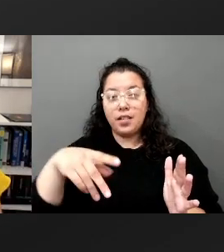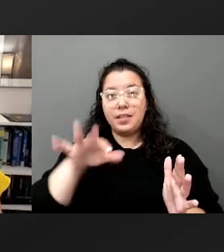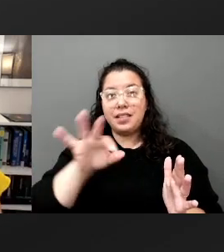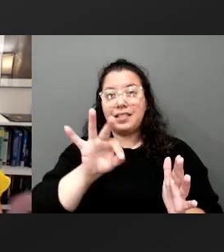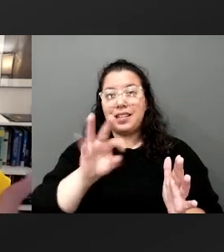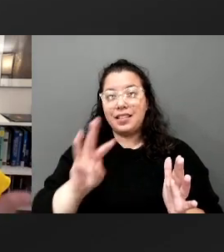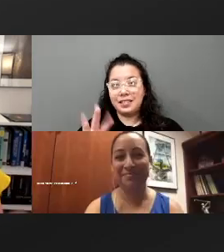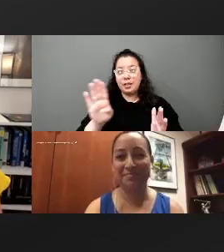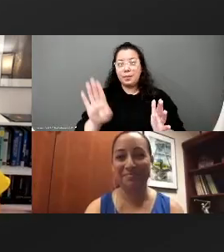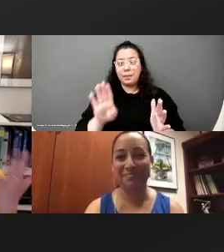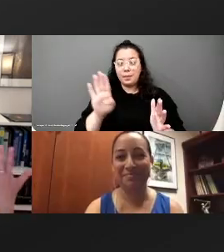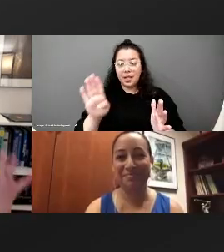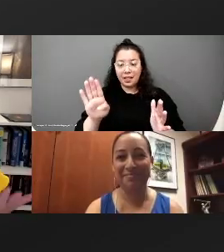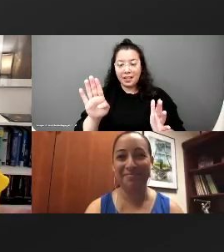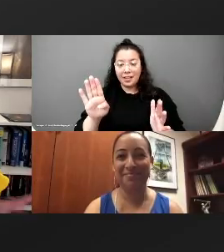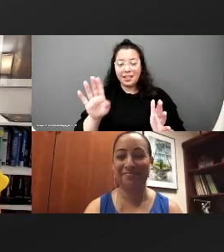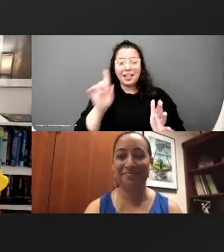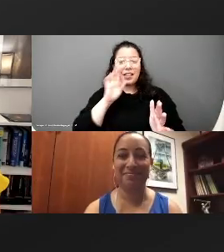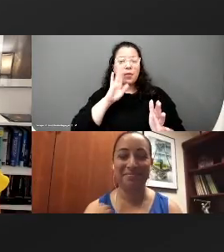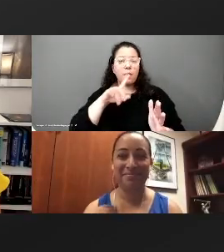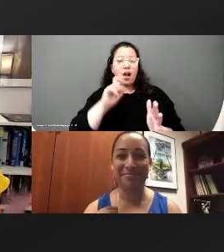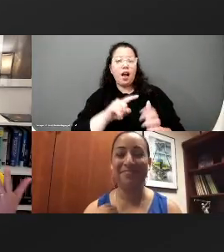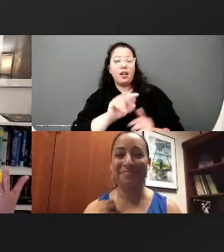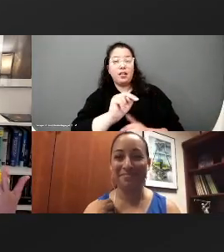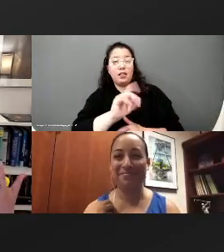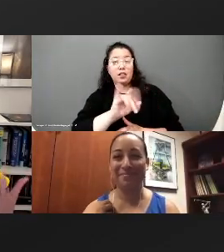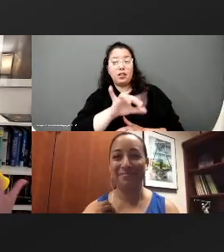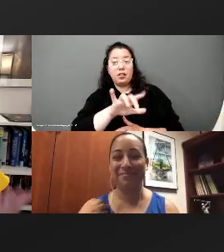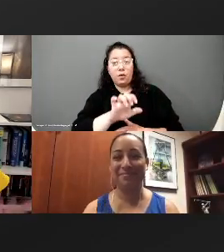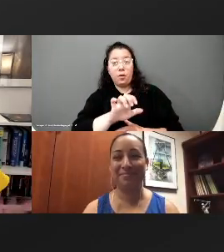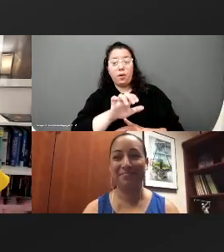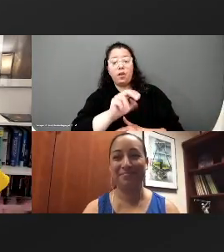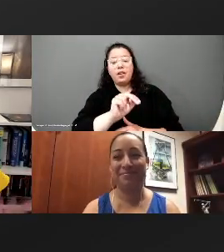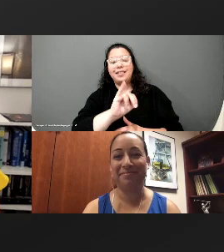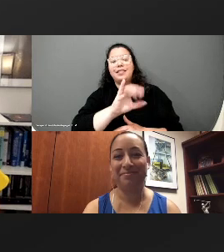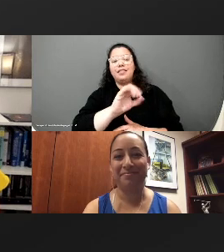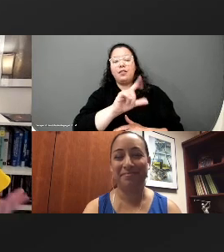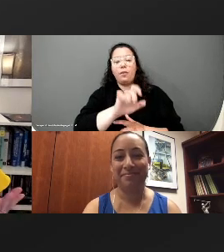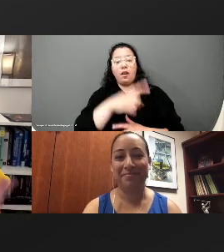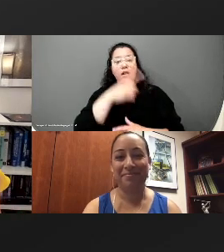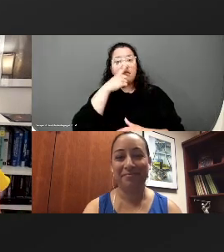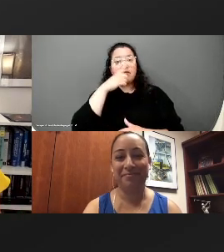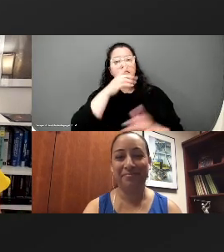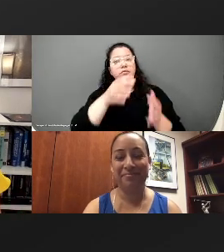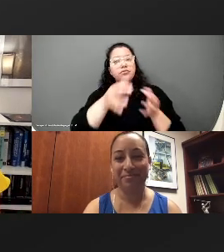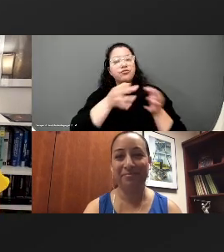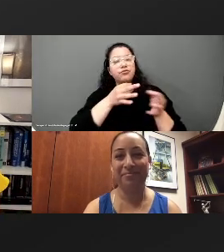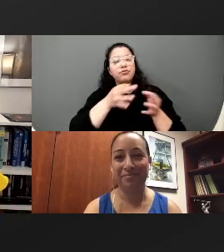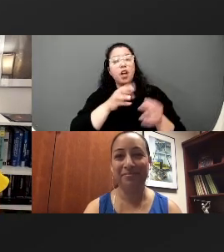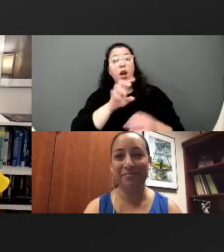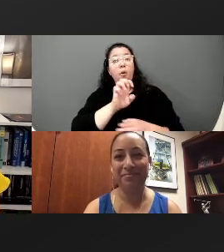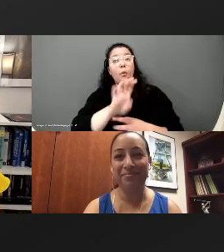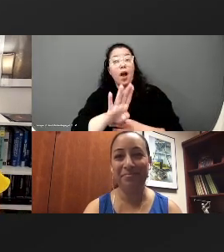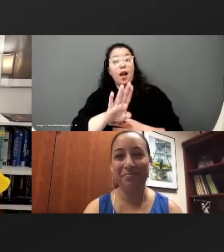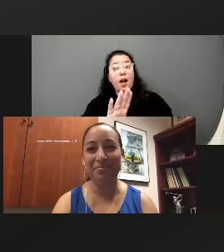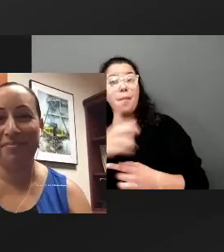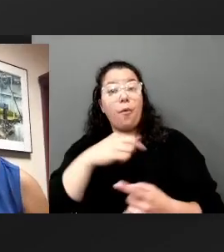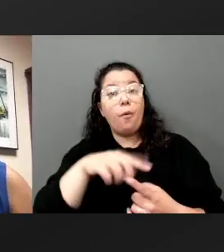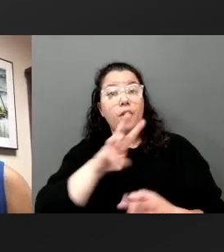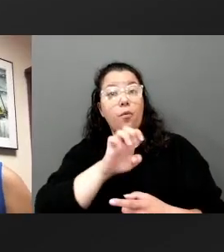to talk about what amazing things that Webb has seen when it took a look at this planet.